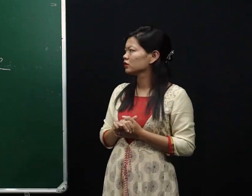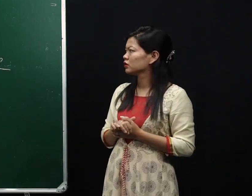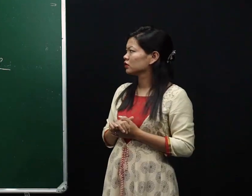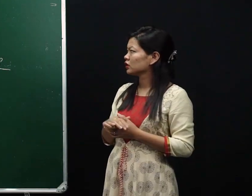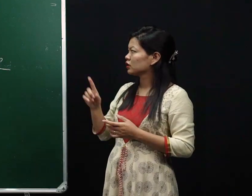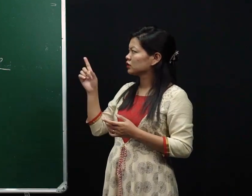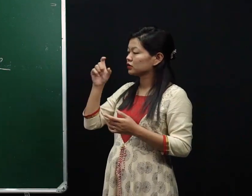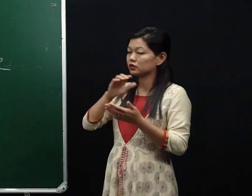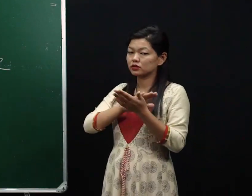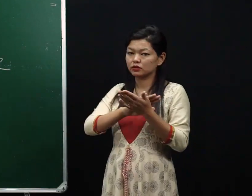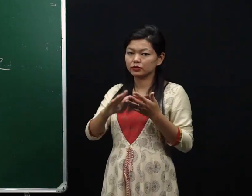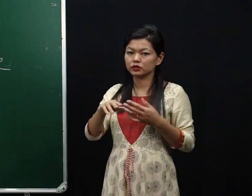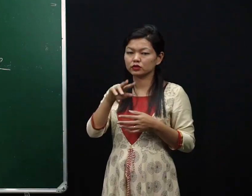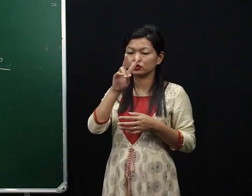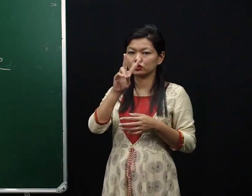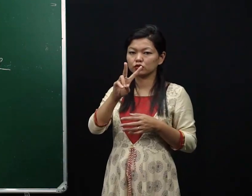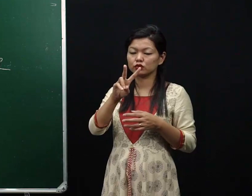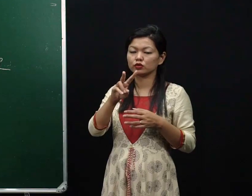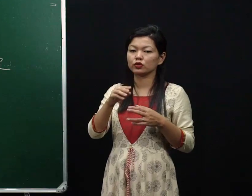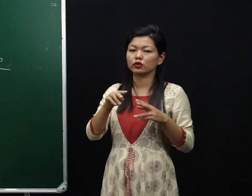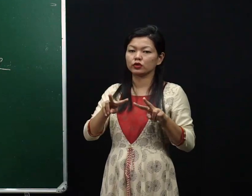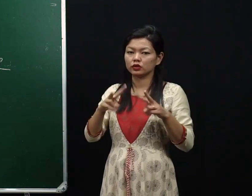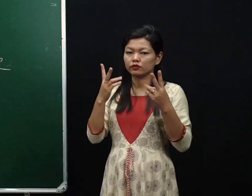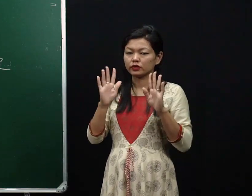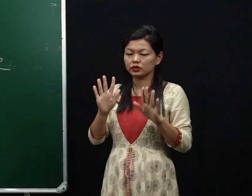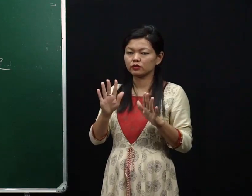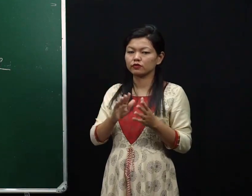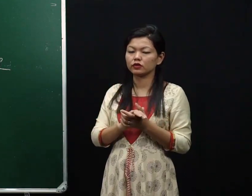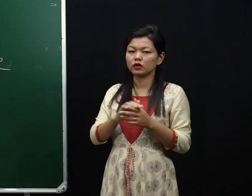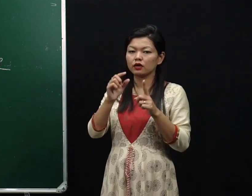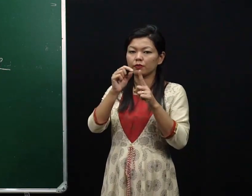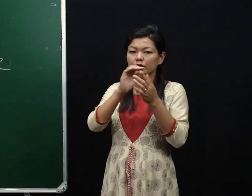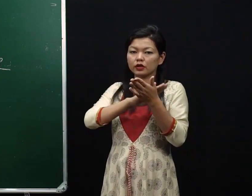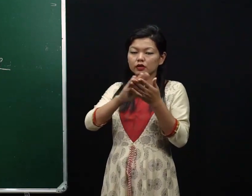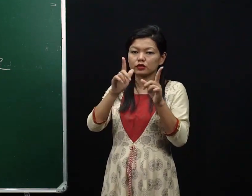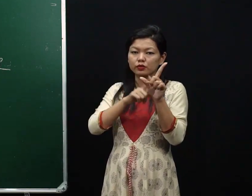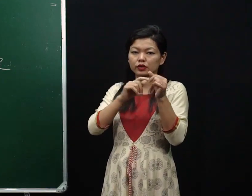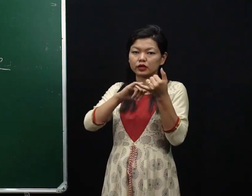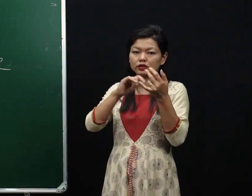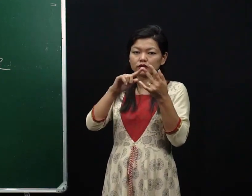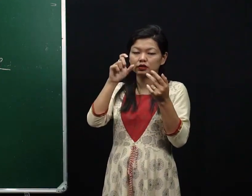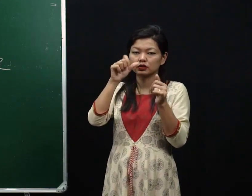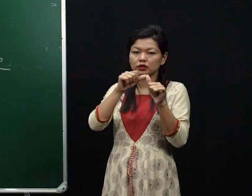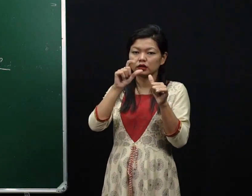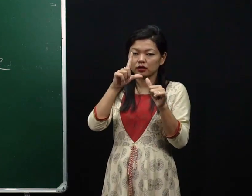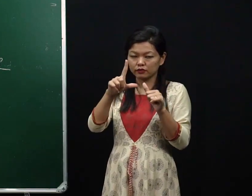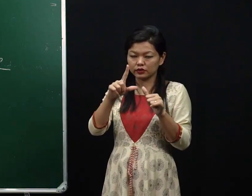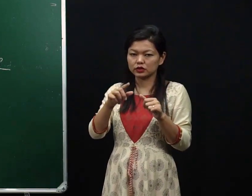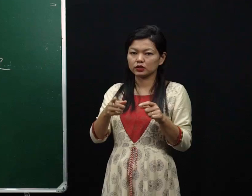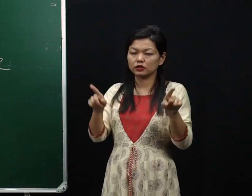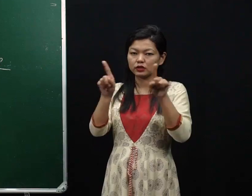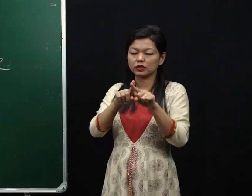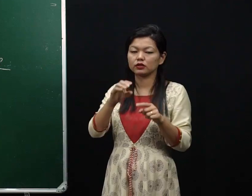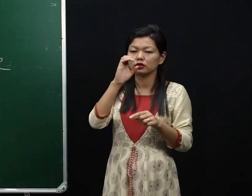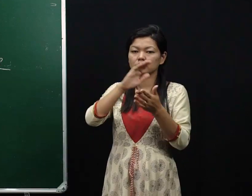That is physical properties and then chemical properties, clear? So now, under chemical properties, we will